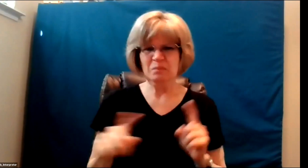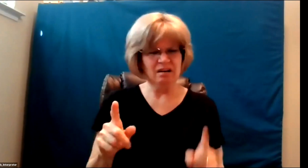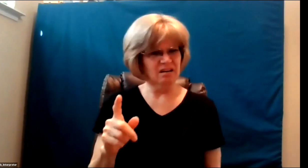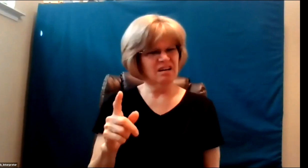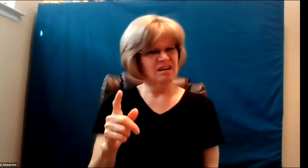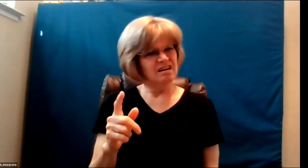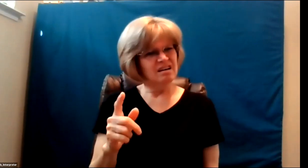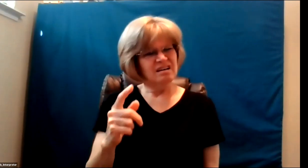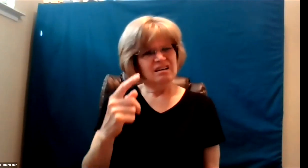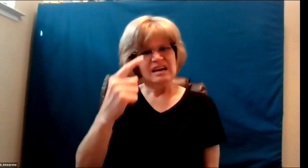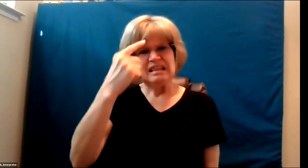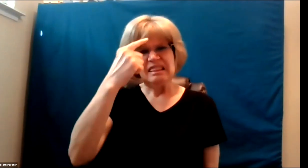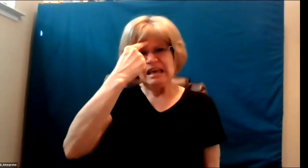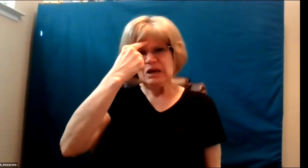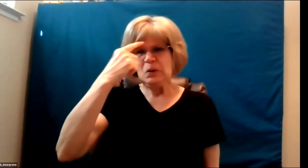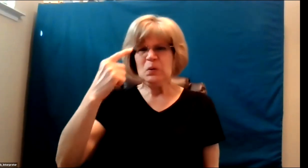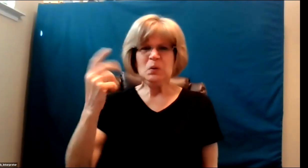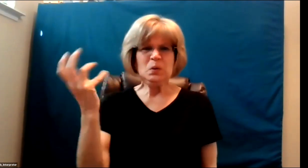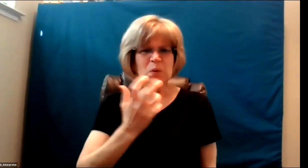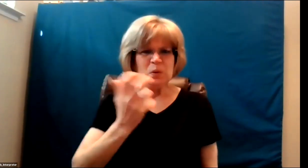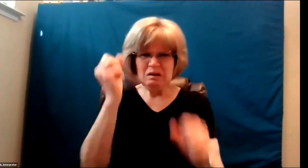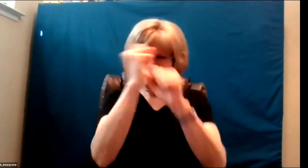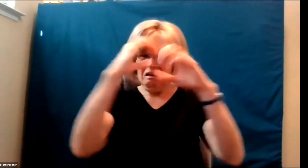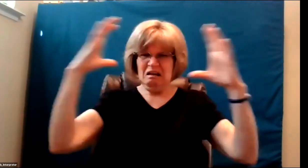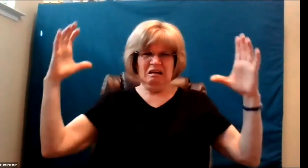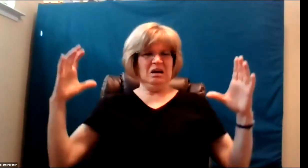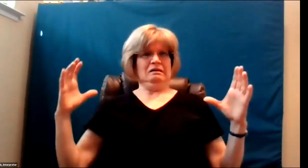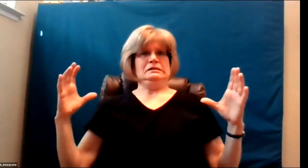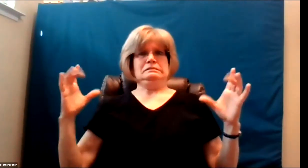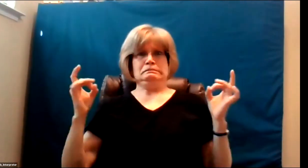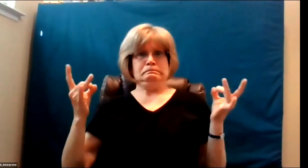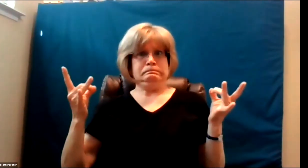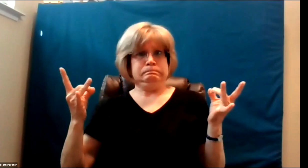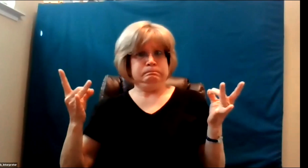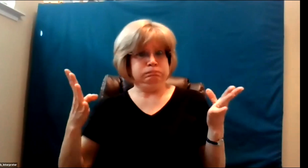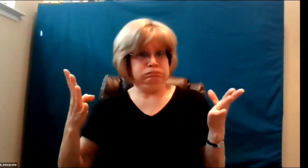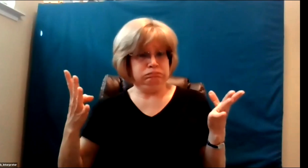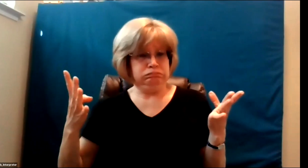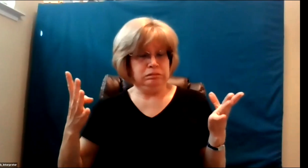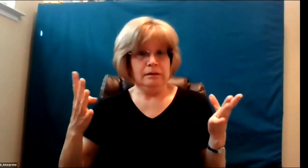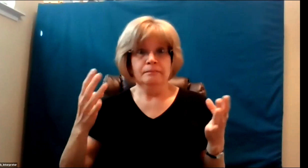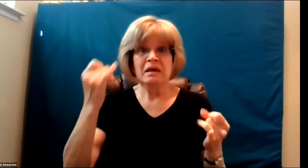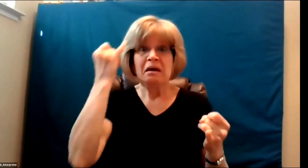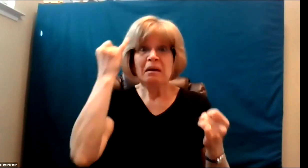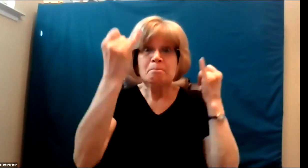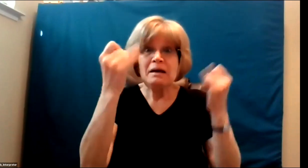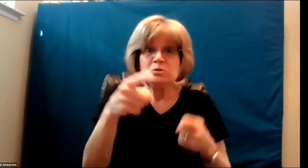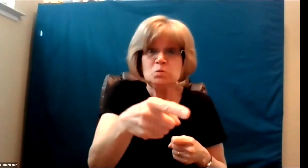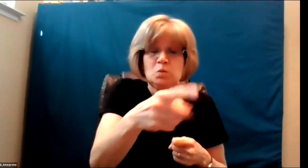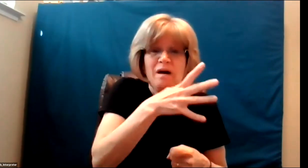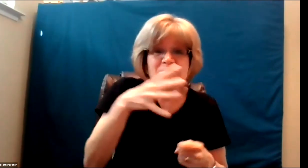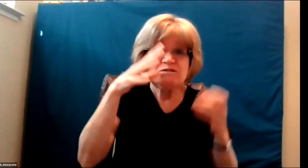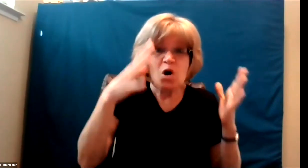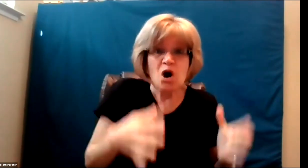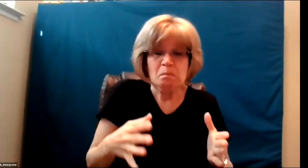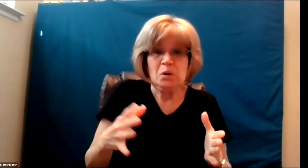heads wrapped around such incredible facts. Imagine, though, if you're a farmer in the Midwest